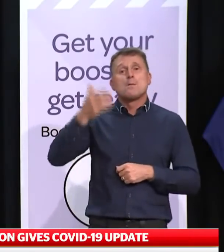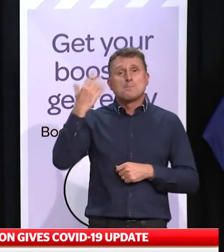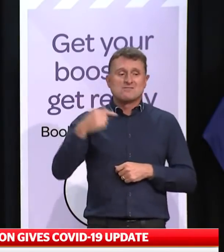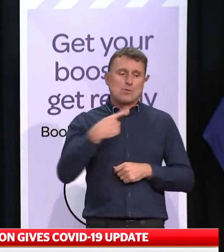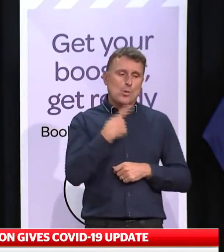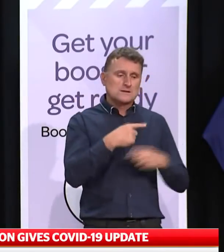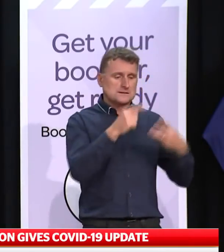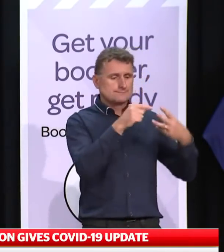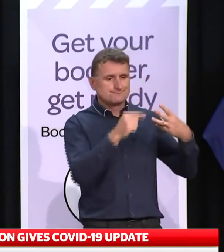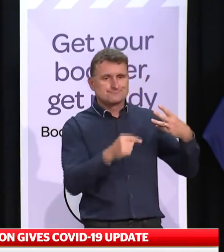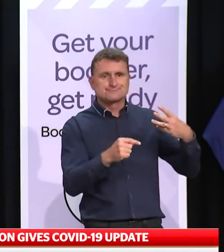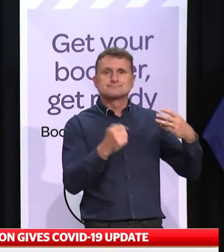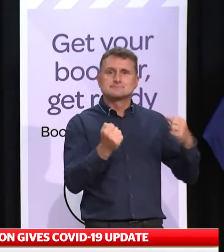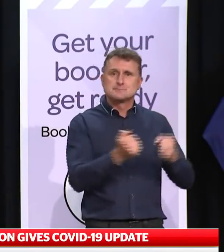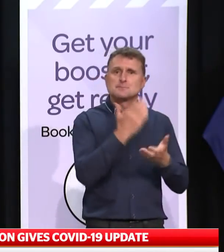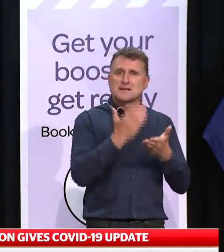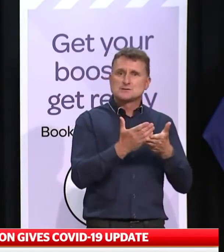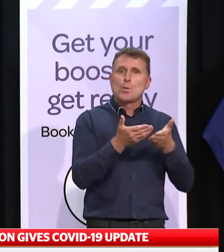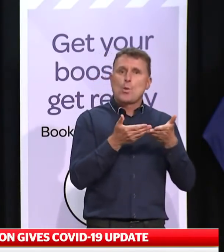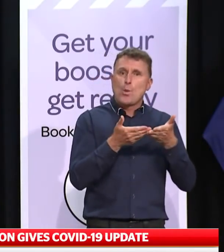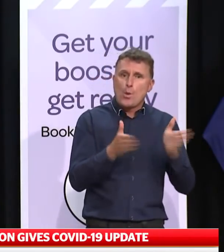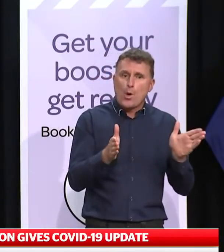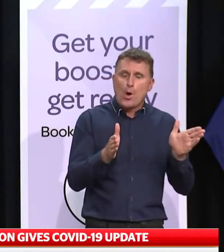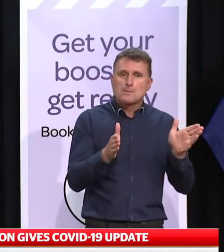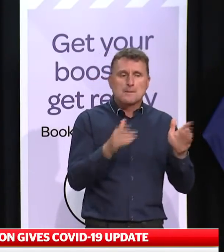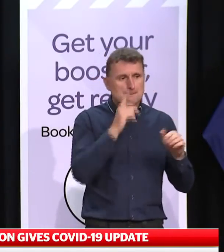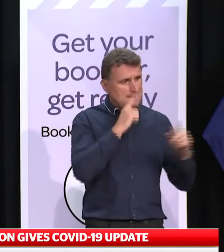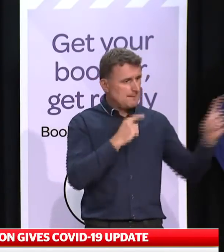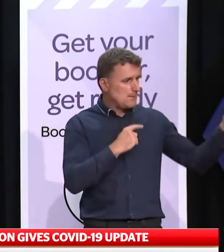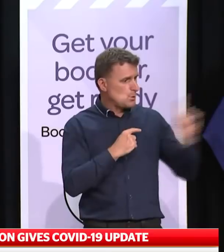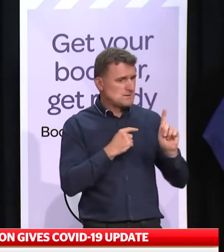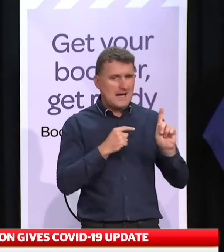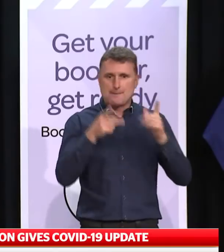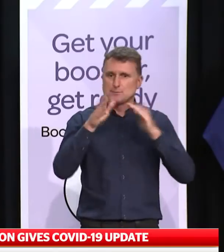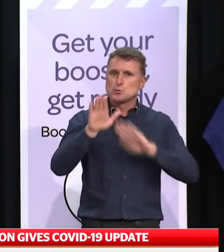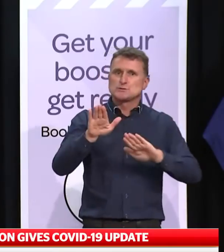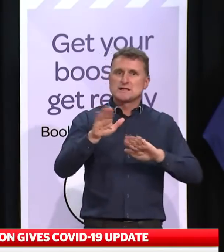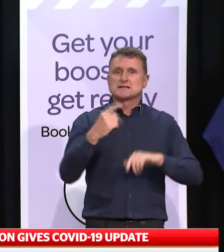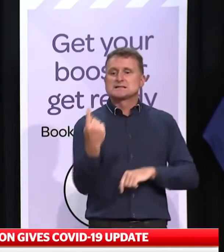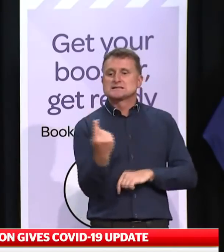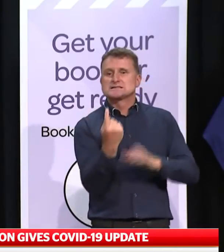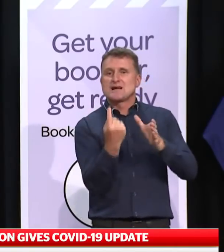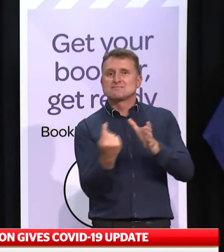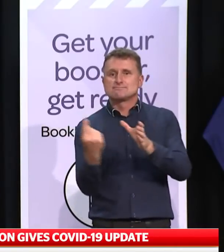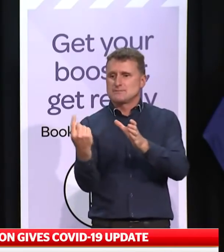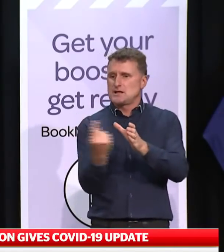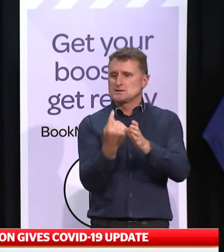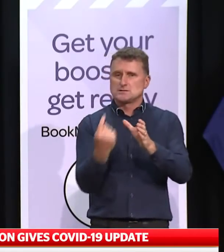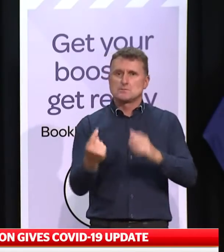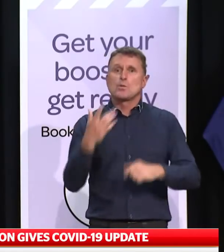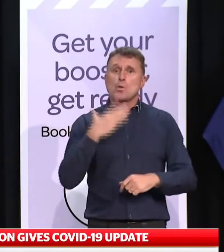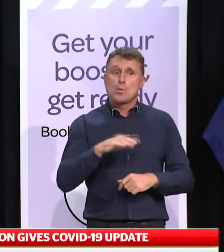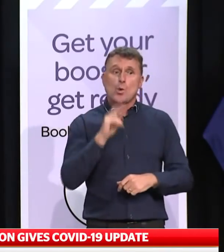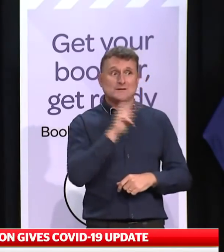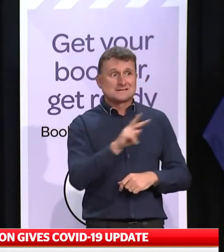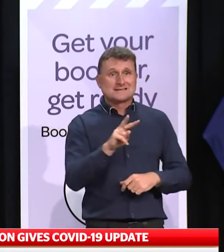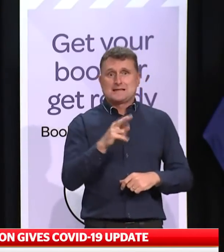we would move to people coming here with self-isolation, one of the big factors was to see an increase in the